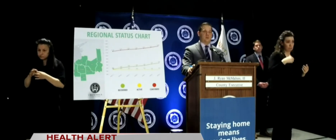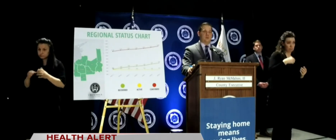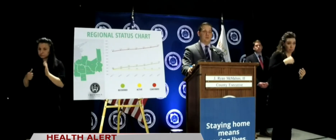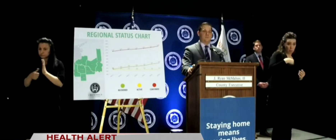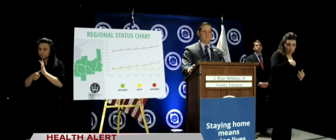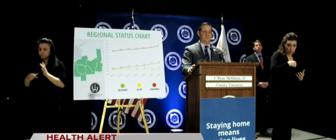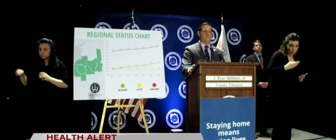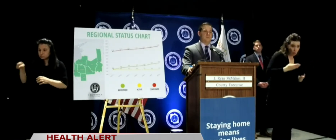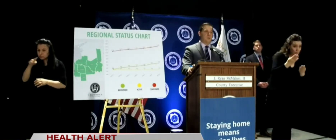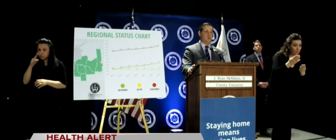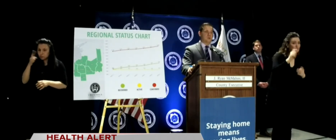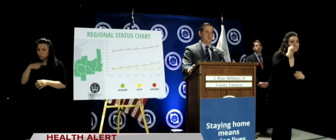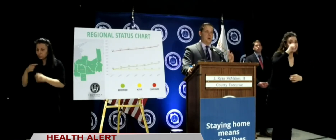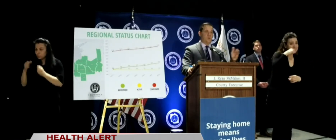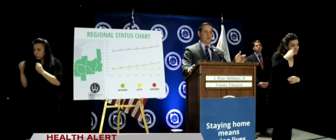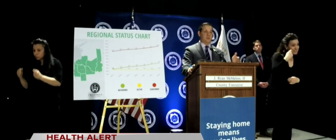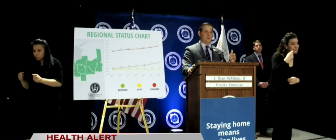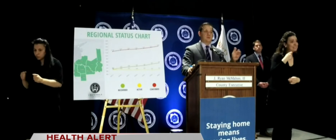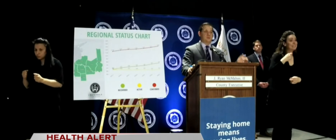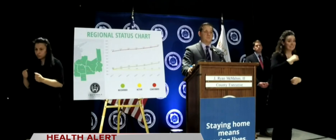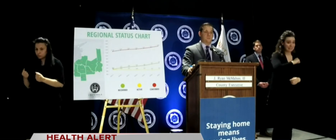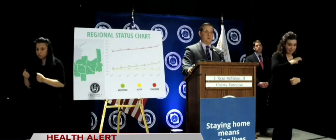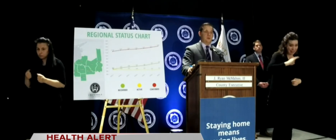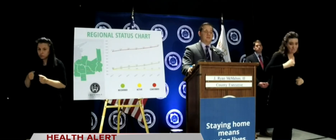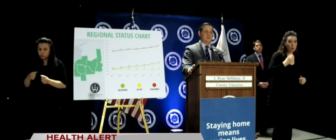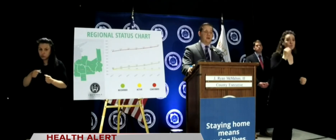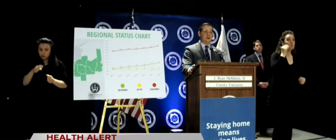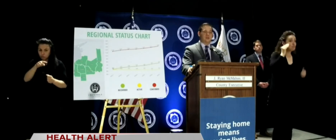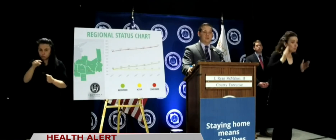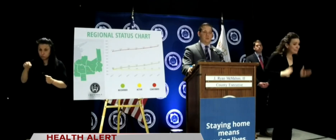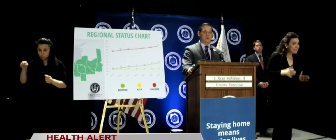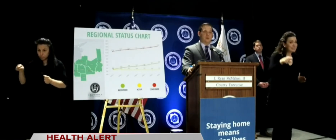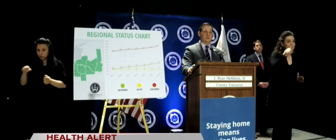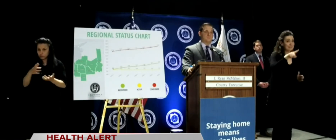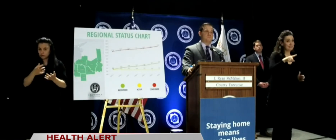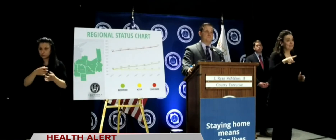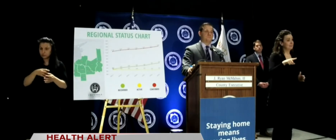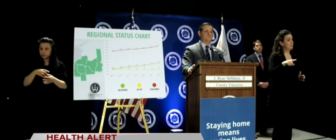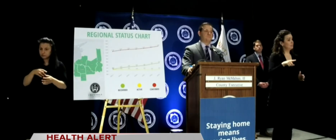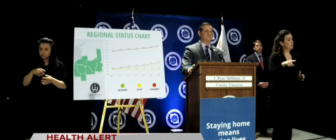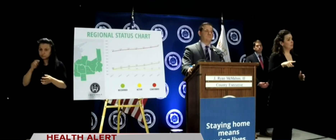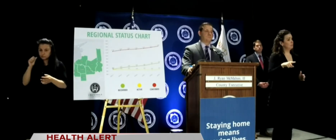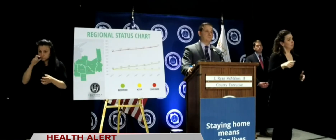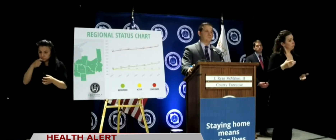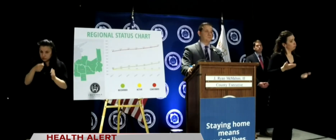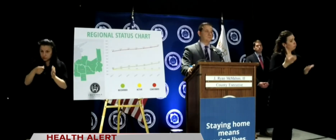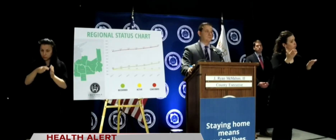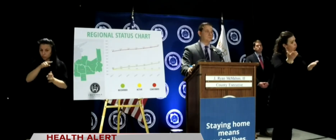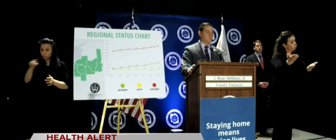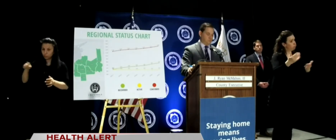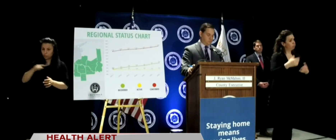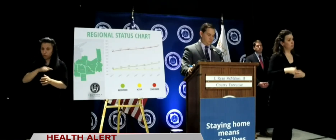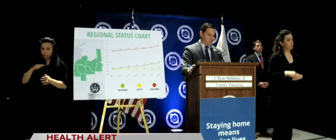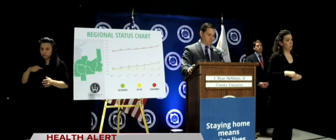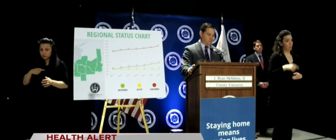who works there. And most of them are working with us. It's in their interest to work with us.